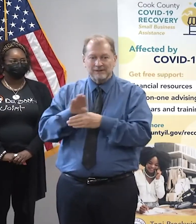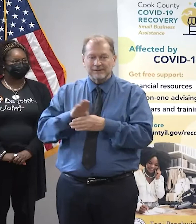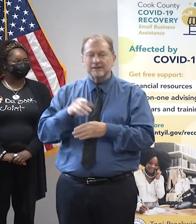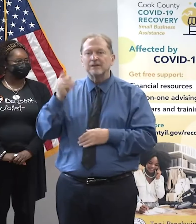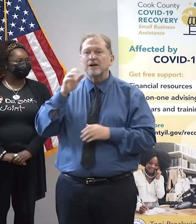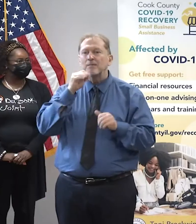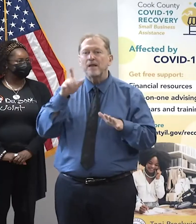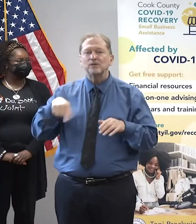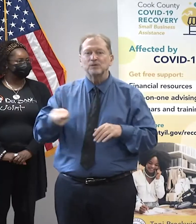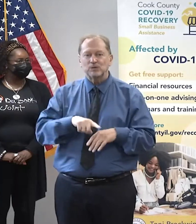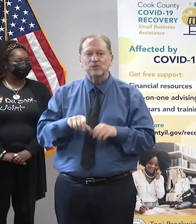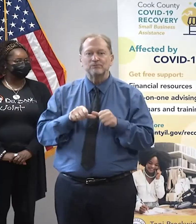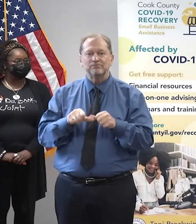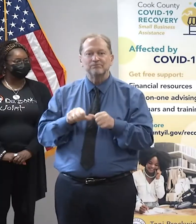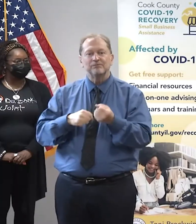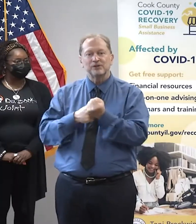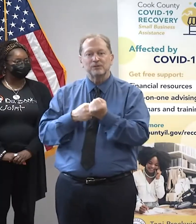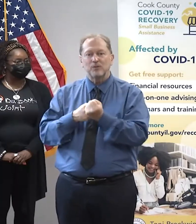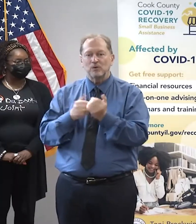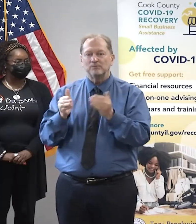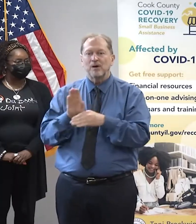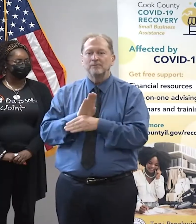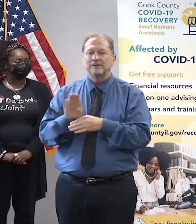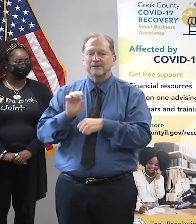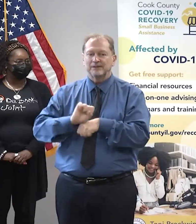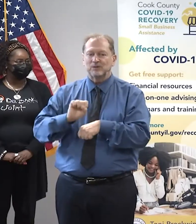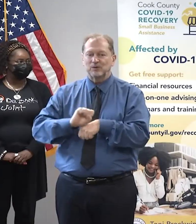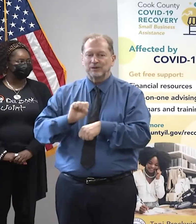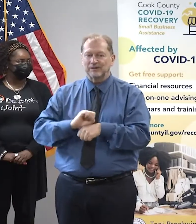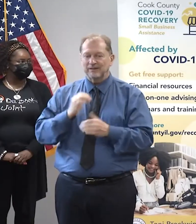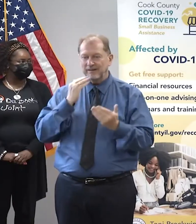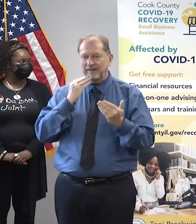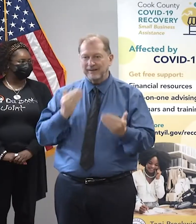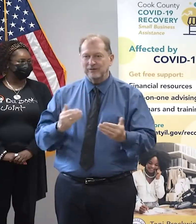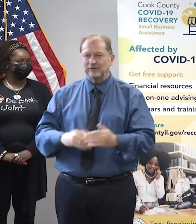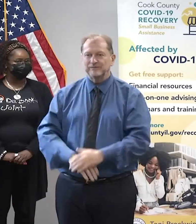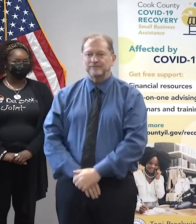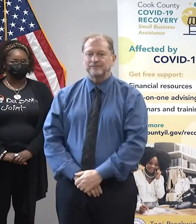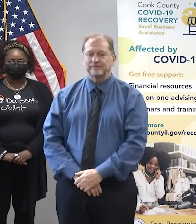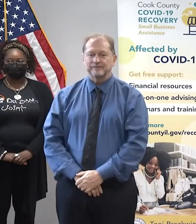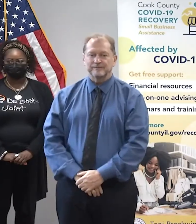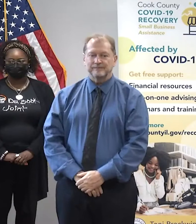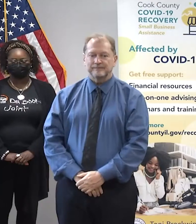all and continue to support the work that small businesses are doing throughout Cook County. Thank you.